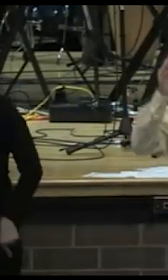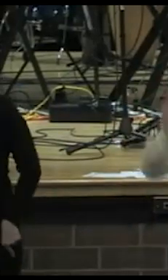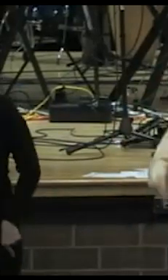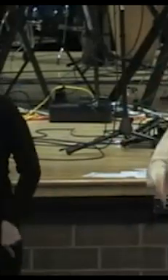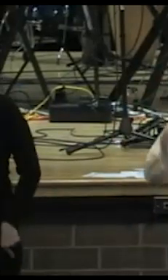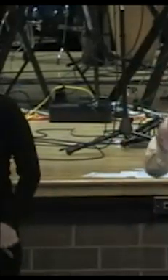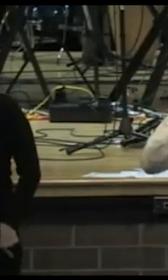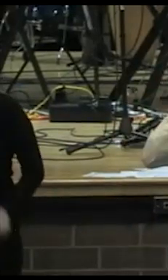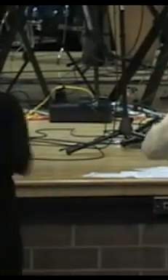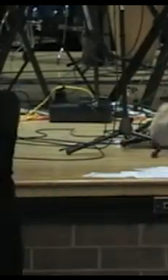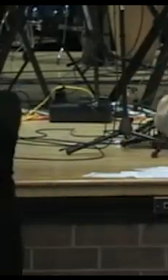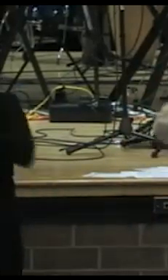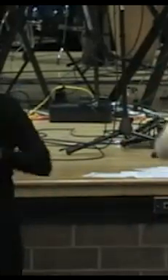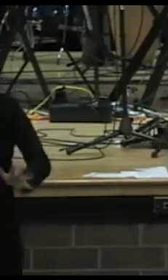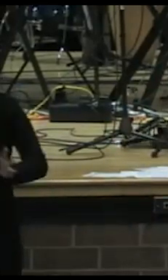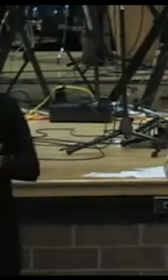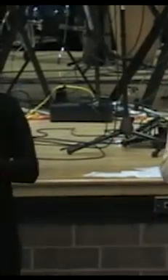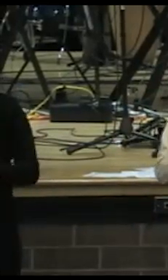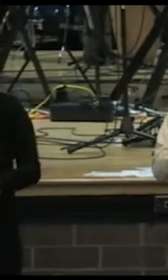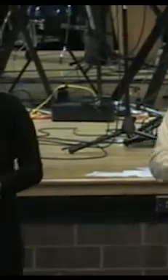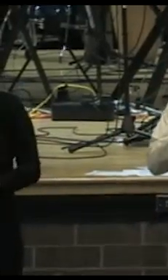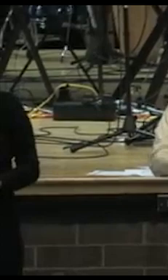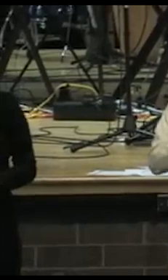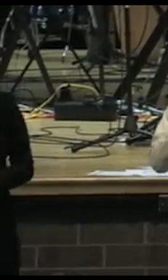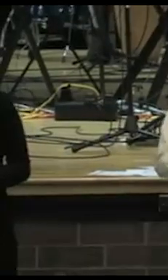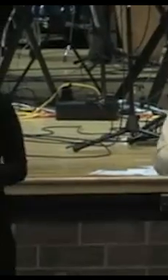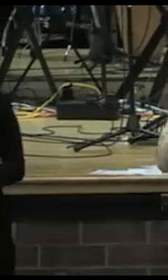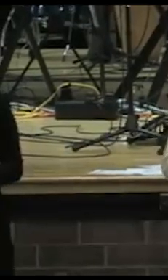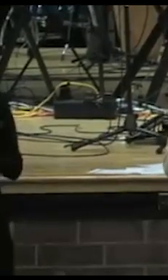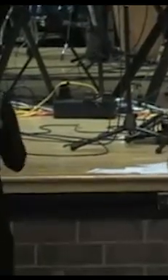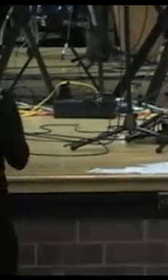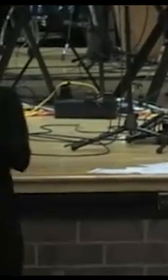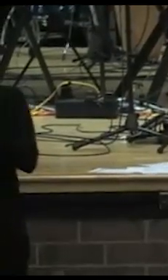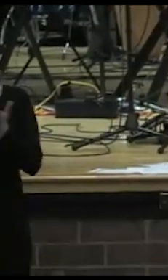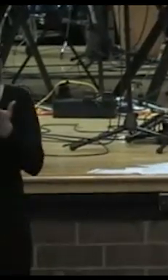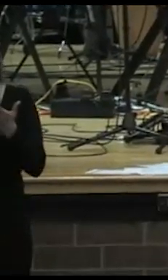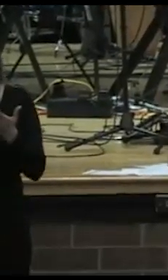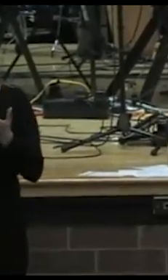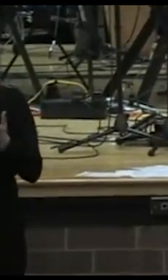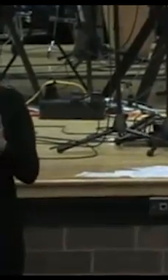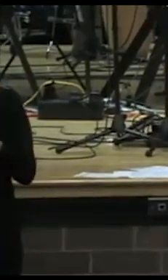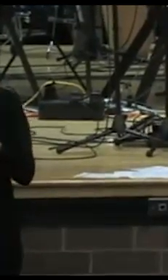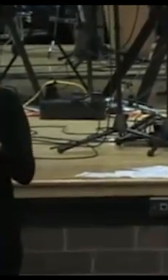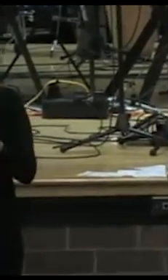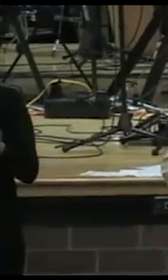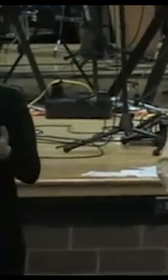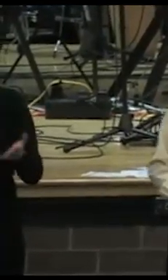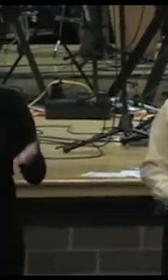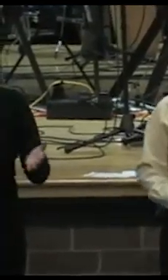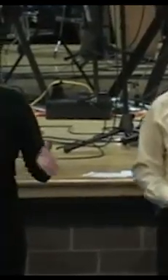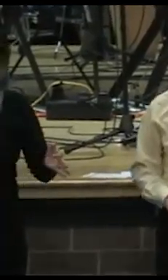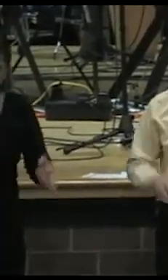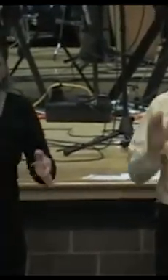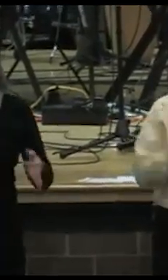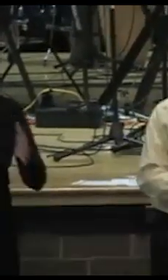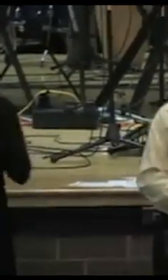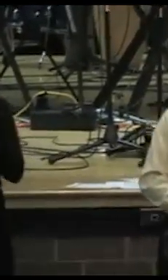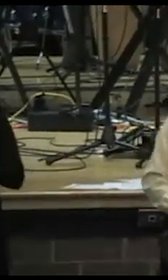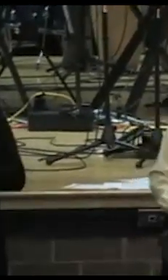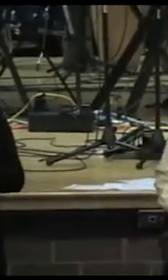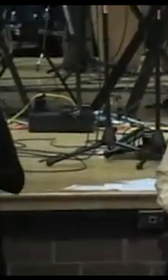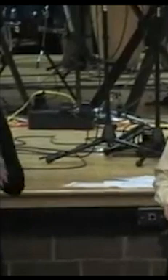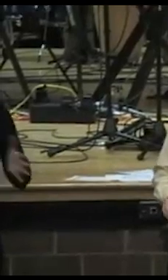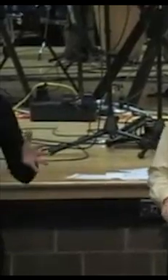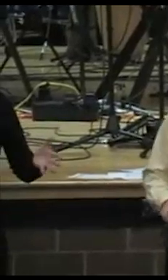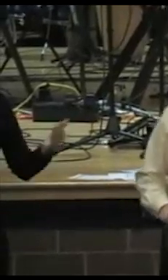be blessed and fruitful. This is what it says in 1 Corinthians chapter 7, verse 32. Somebody say, preach it, Pastor. Preach it